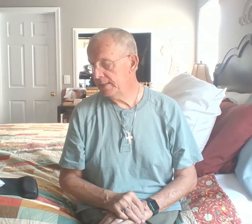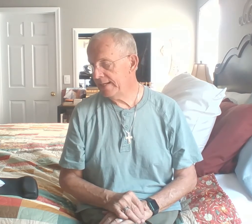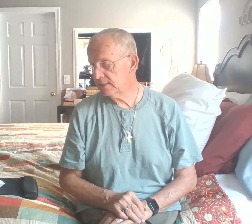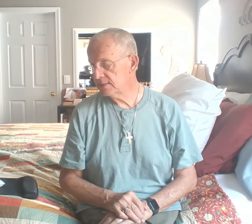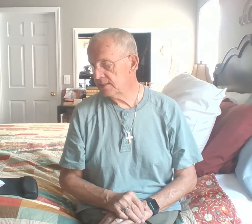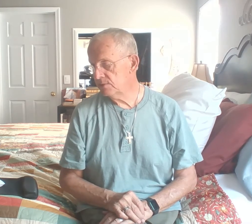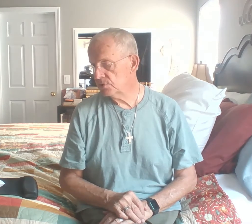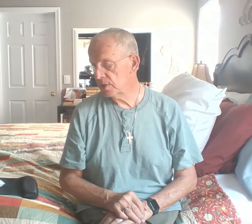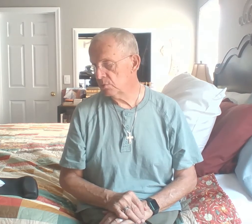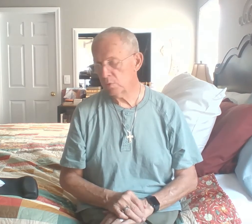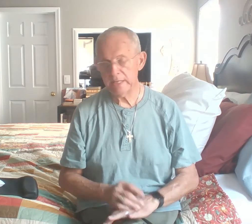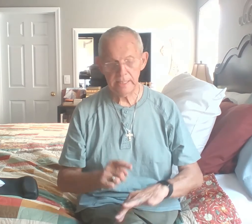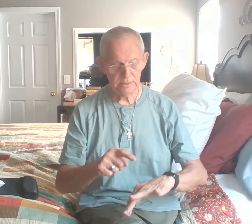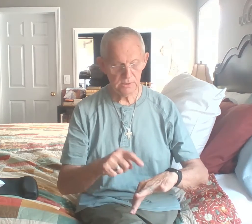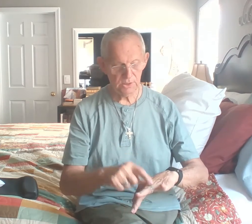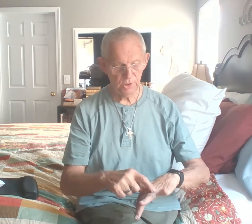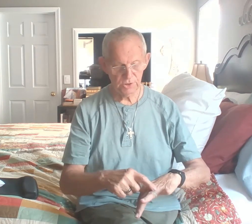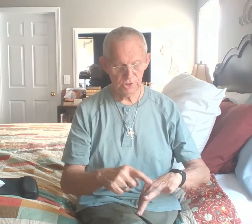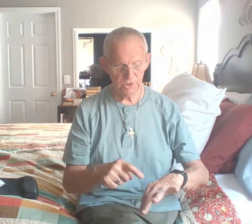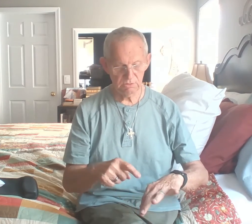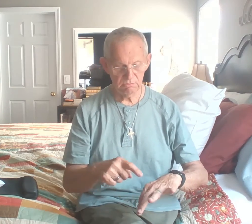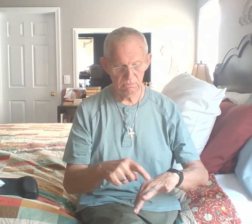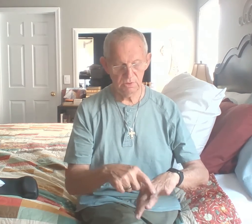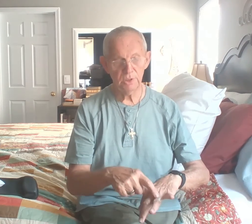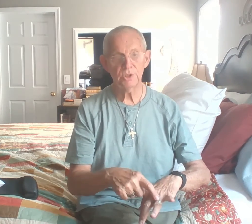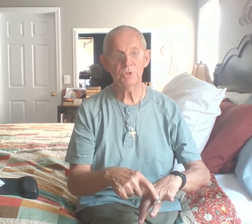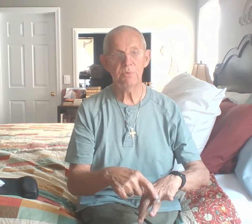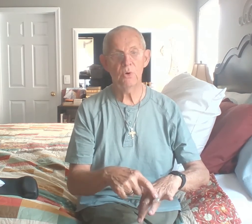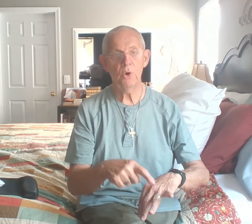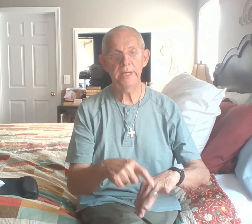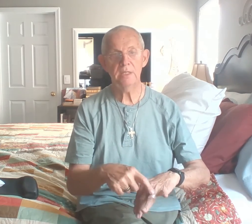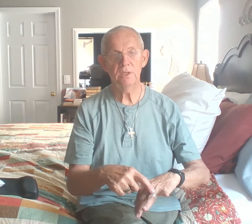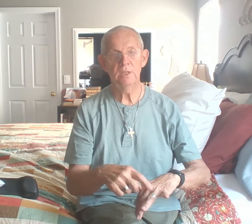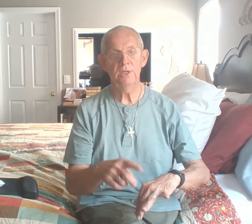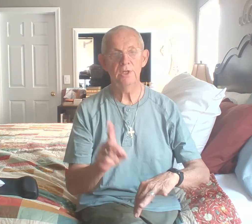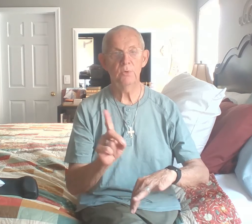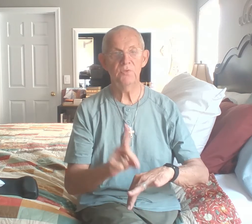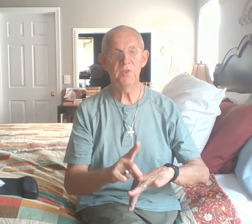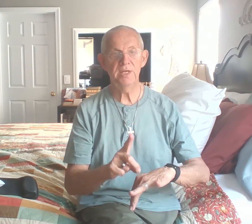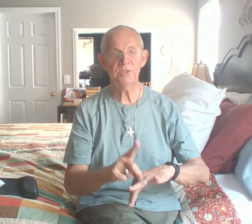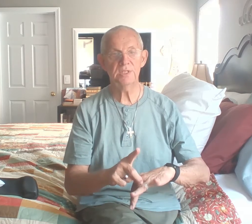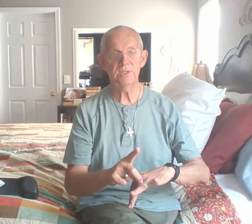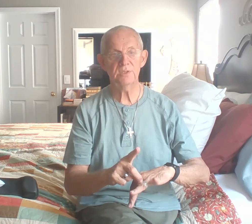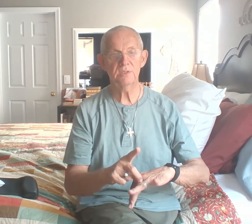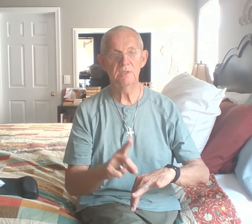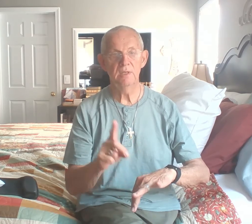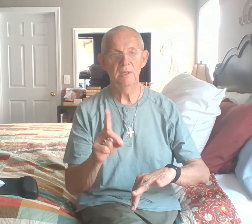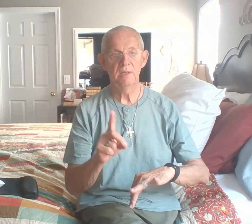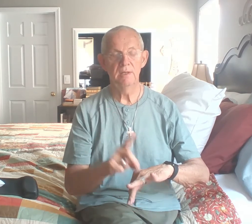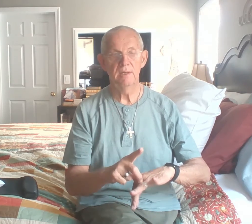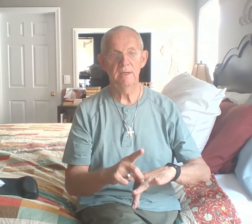Next is rings, and you can just point. You know, with this is